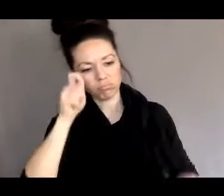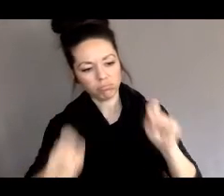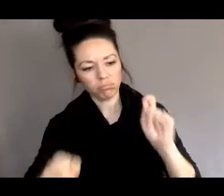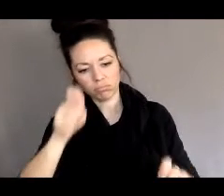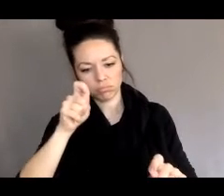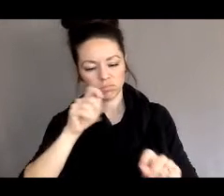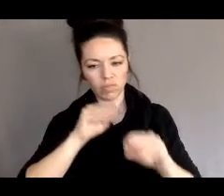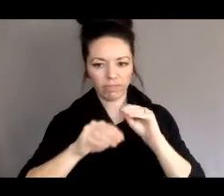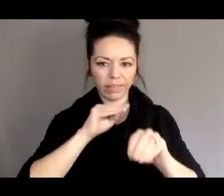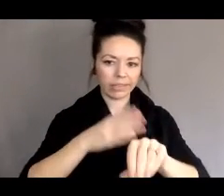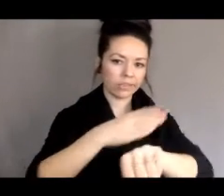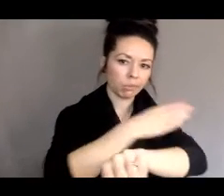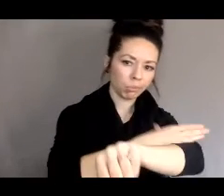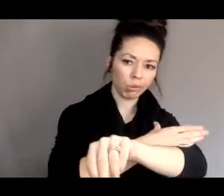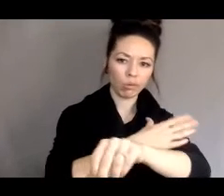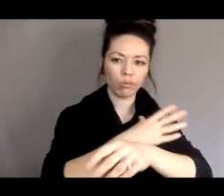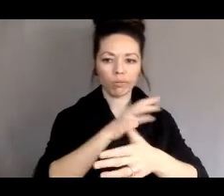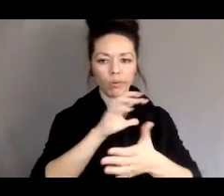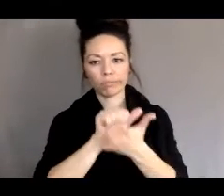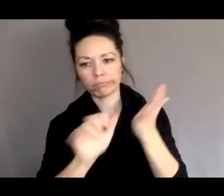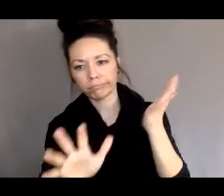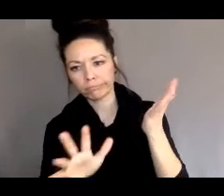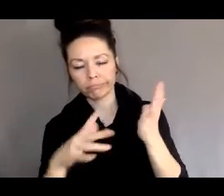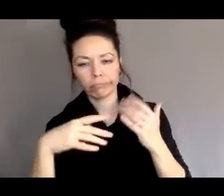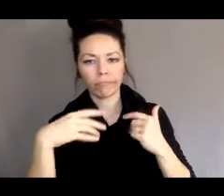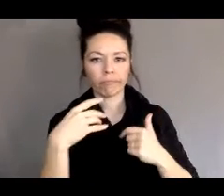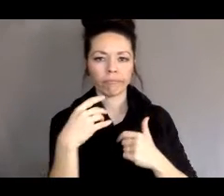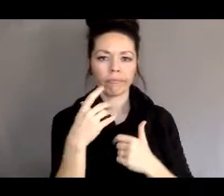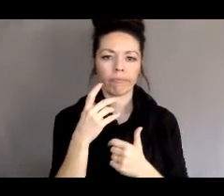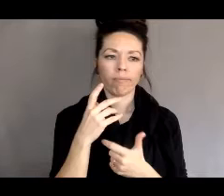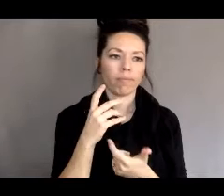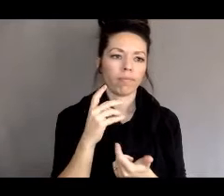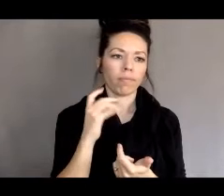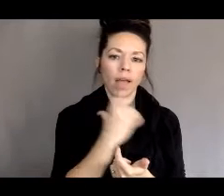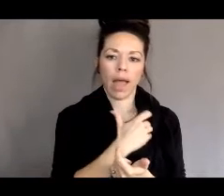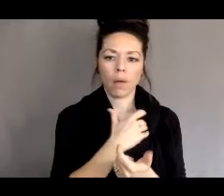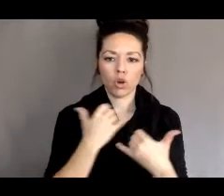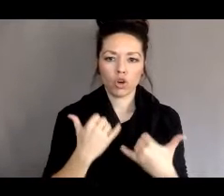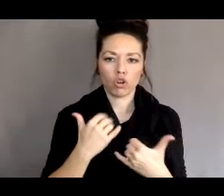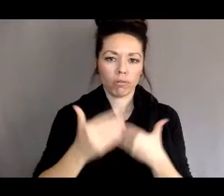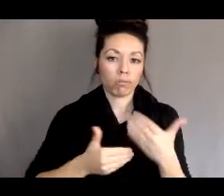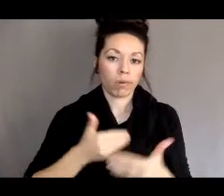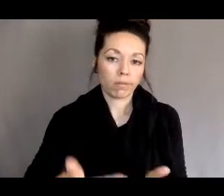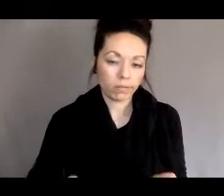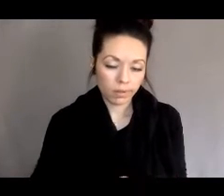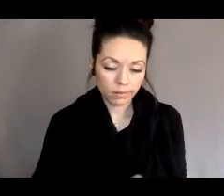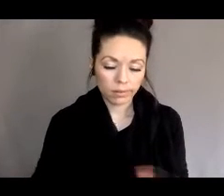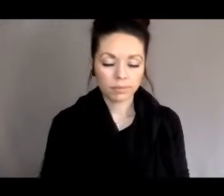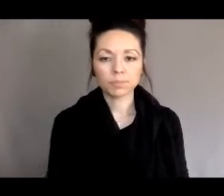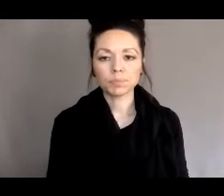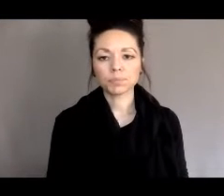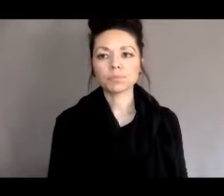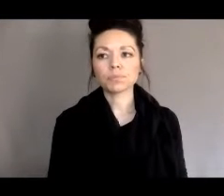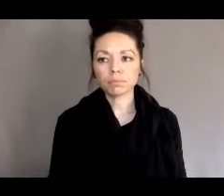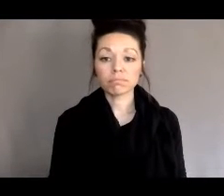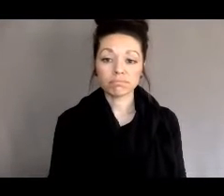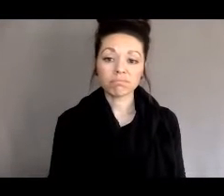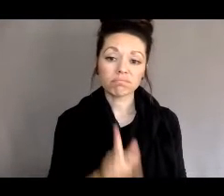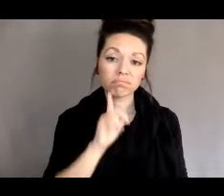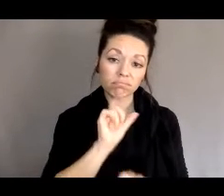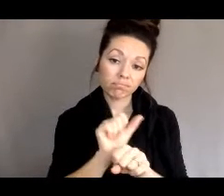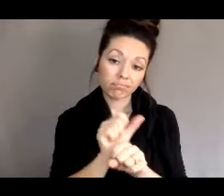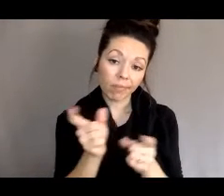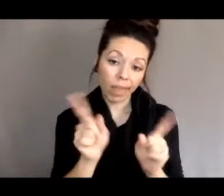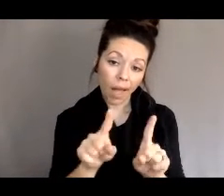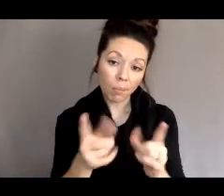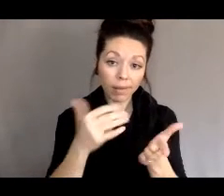or enhance or take away some of the process. And we are seeing a couple of